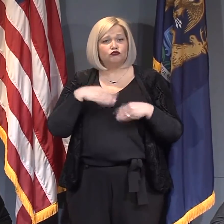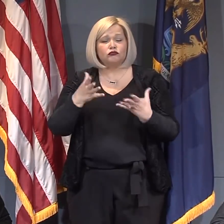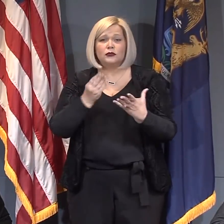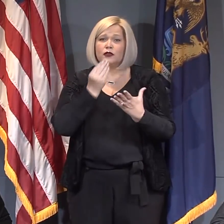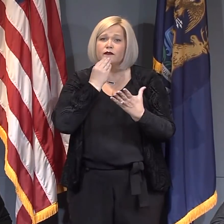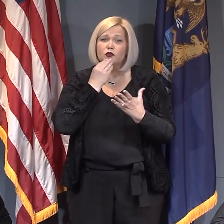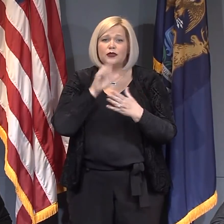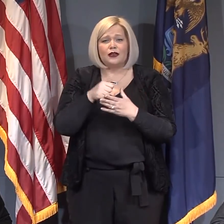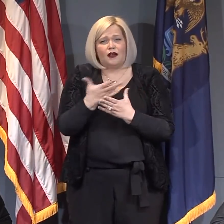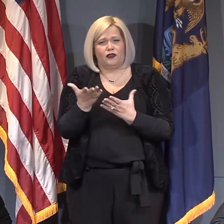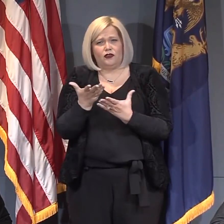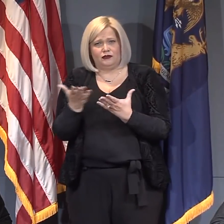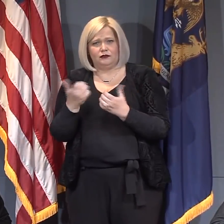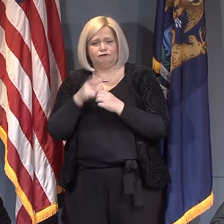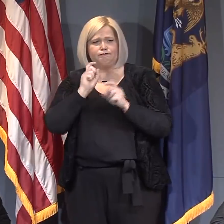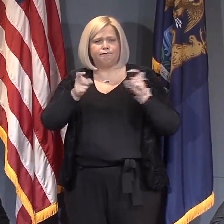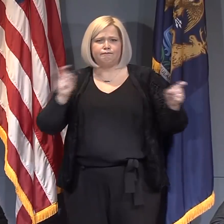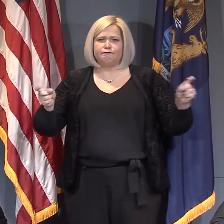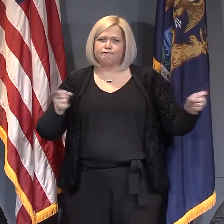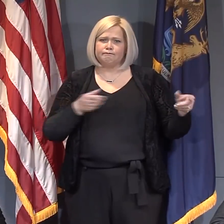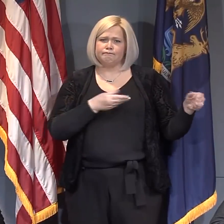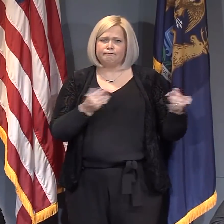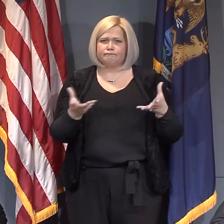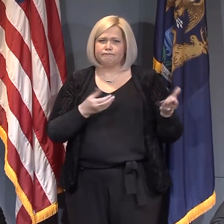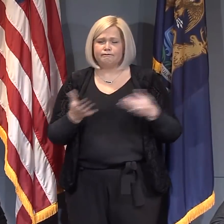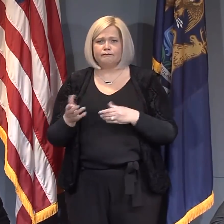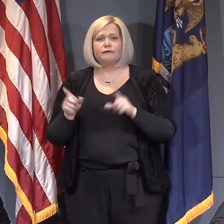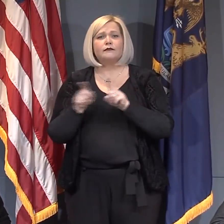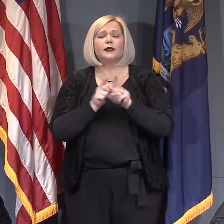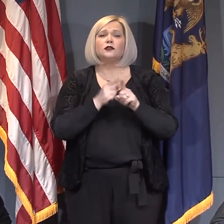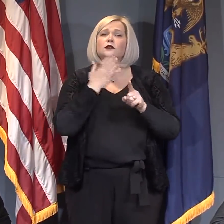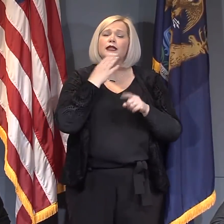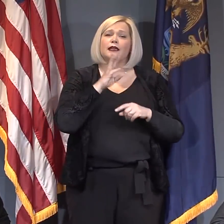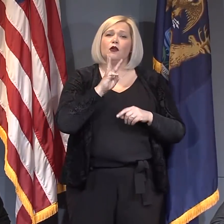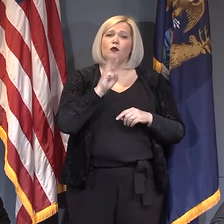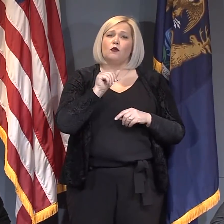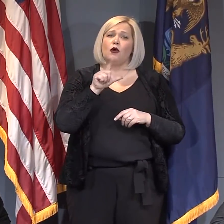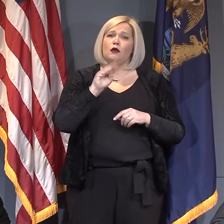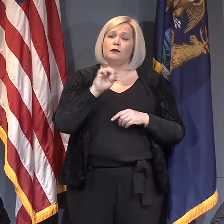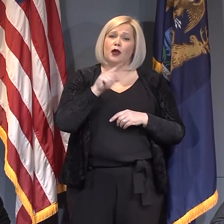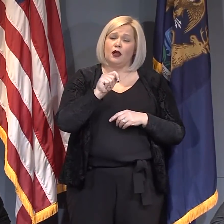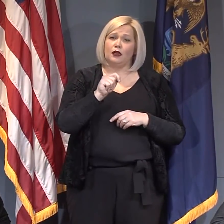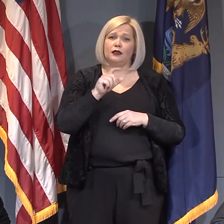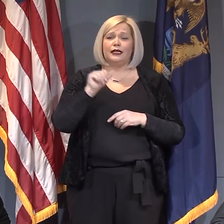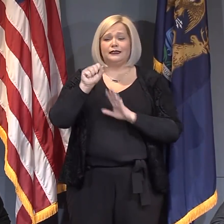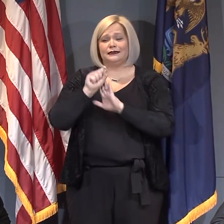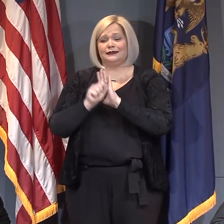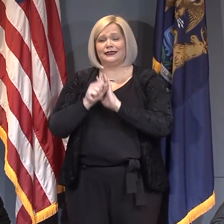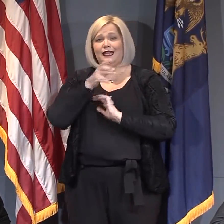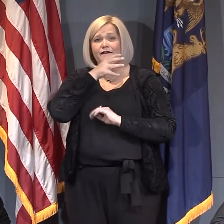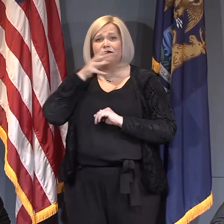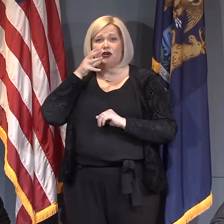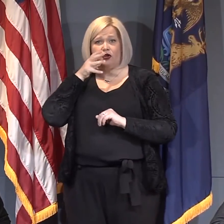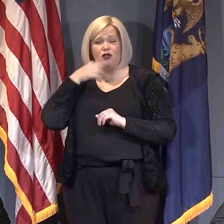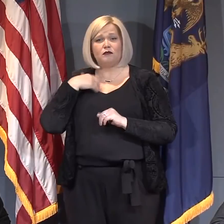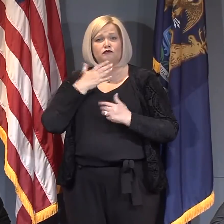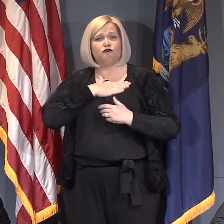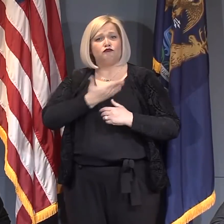needed products. I also want to thank Walmart, Salesforce, and State Farm, who have teamed up to